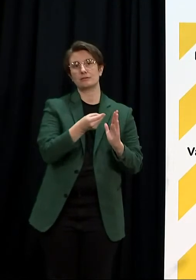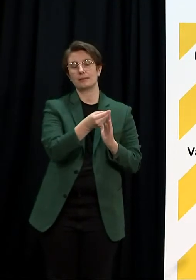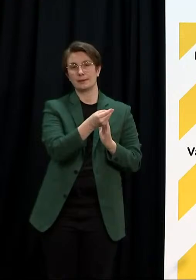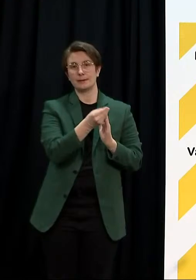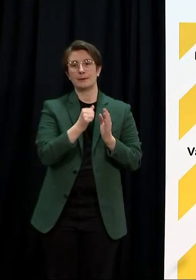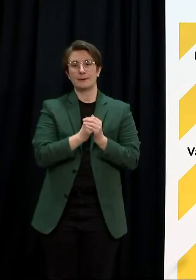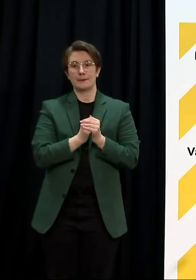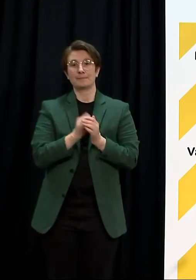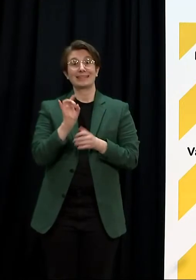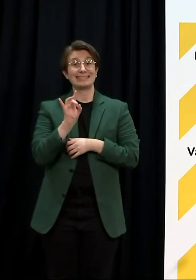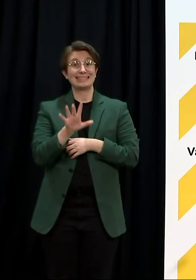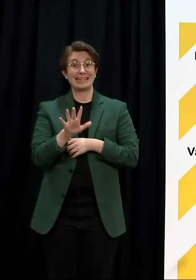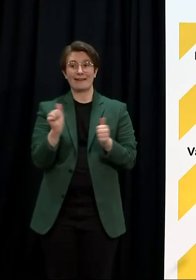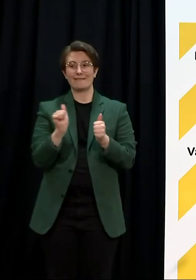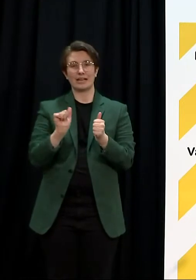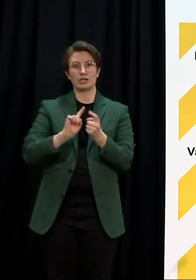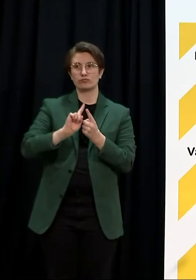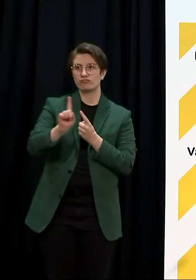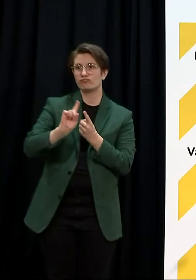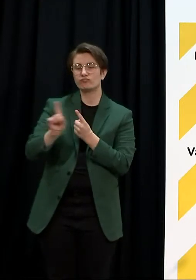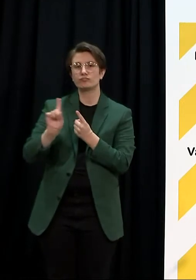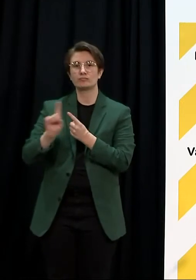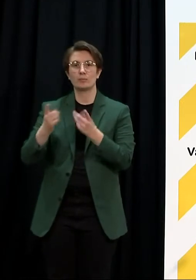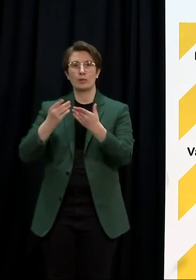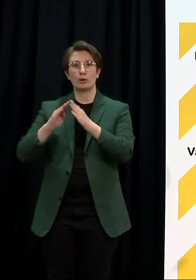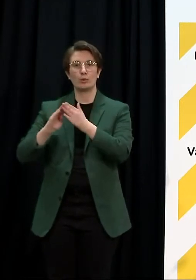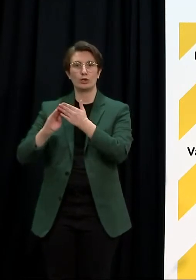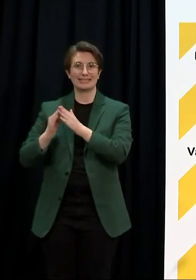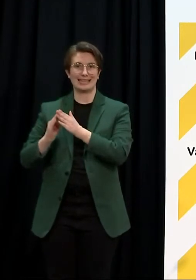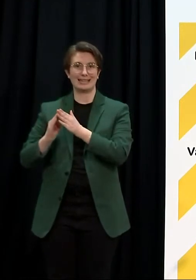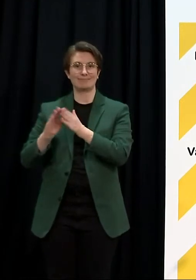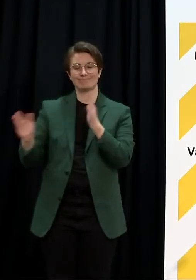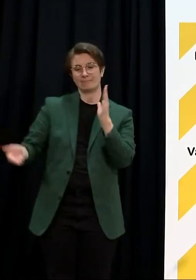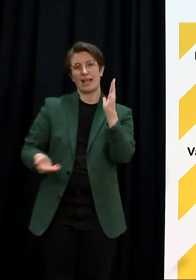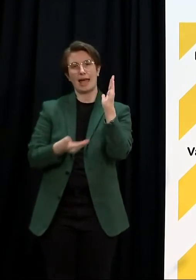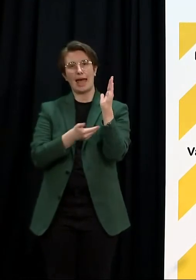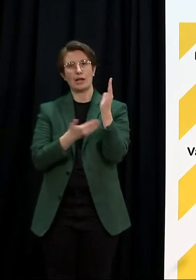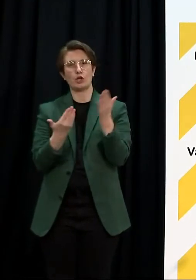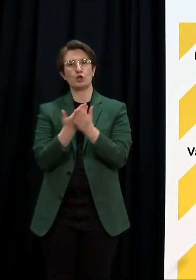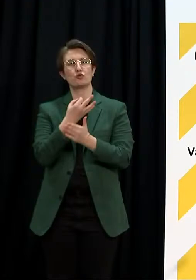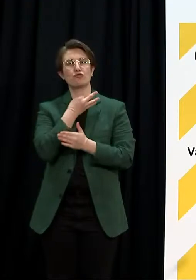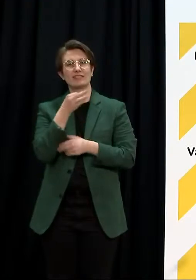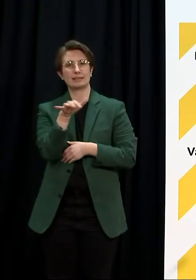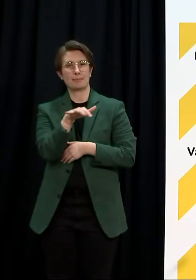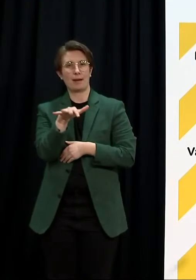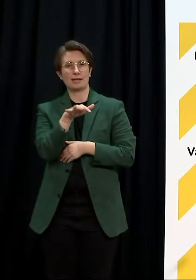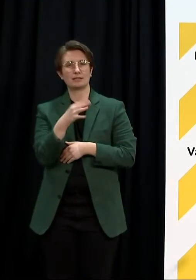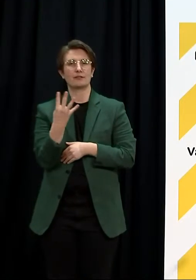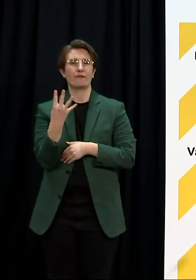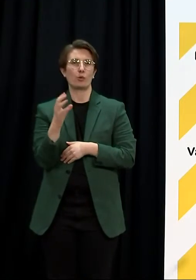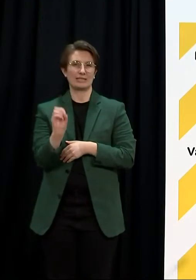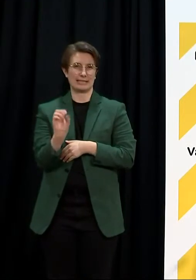over 40 exposure events. Most of these relate to a small number of those people.